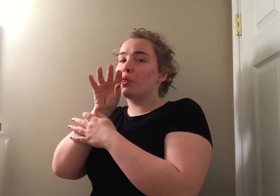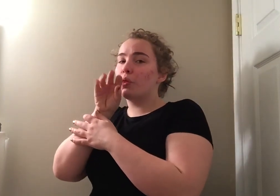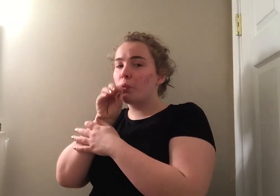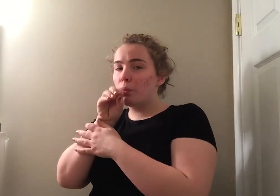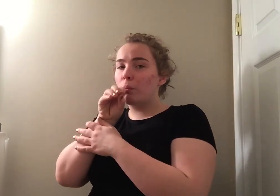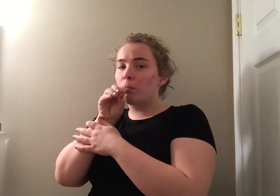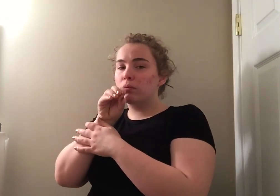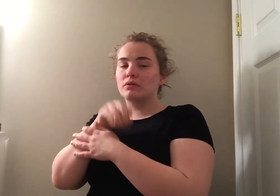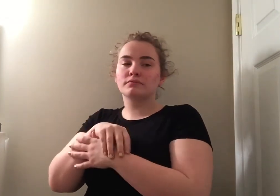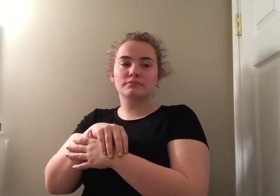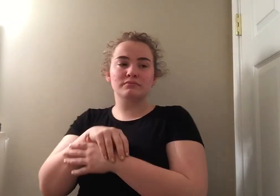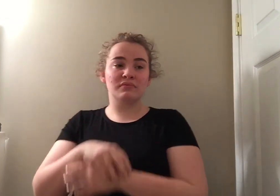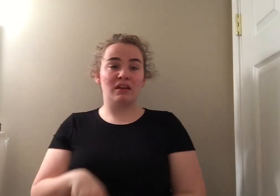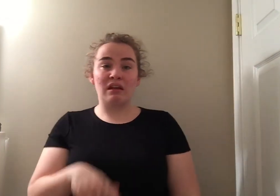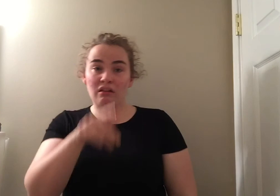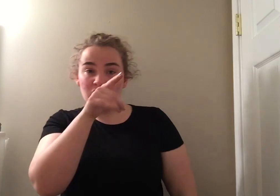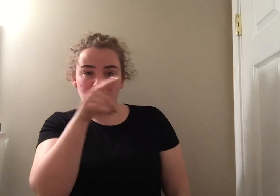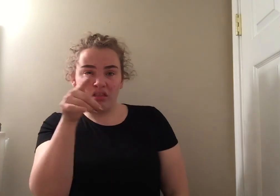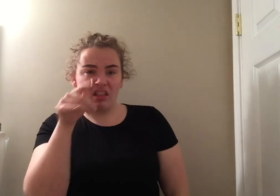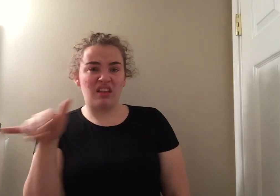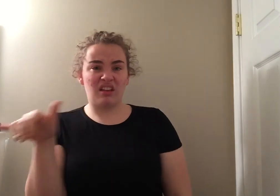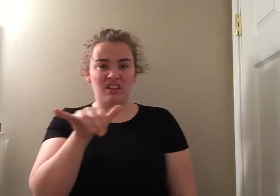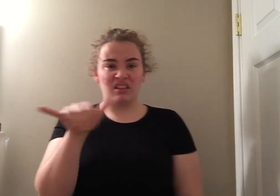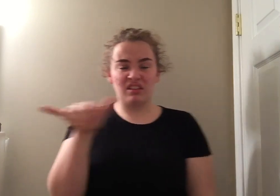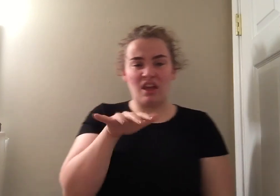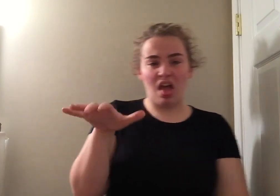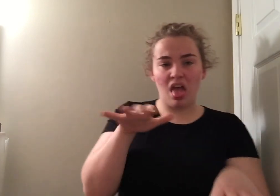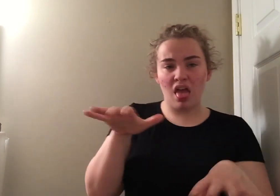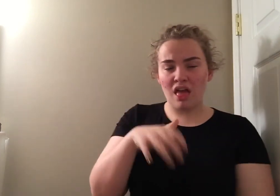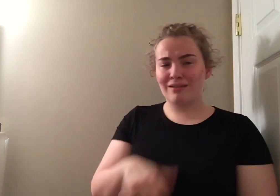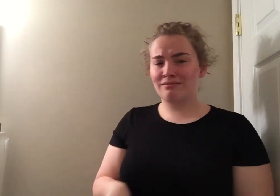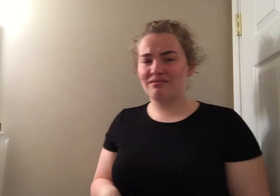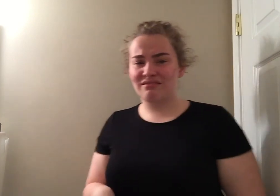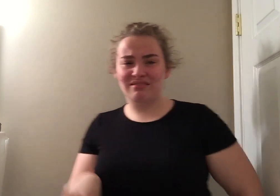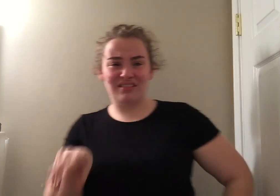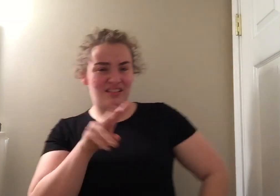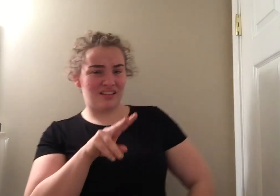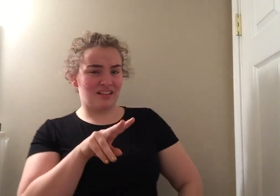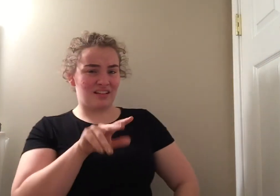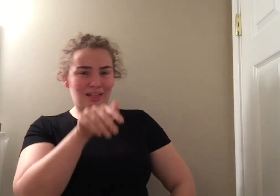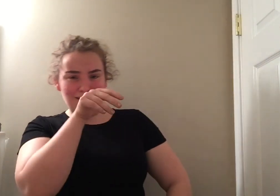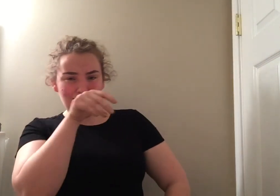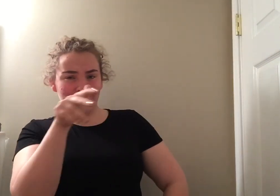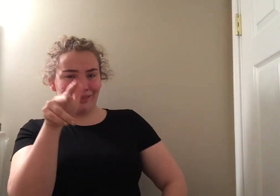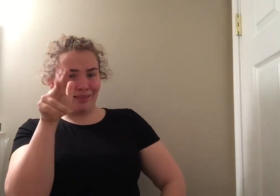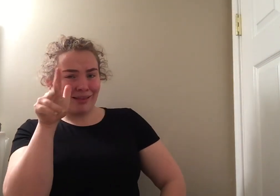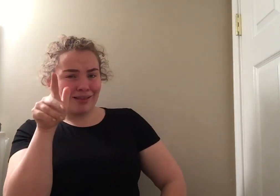the exact same thing, they said, Lily, let's mind our manners, please.